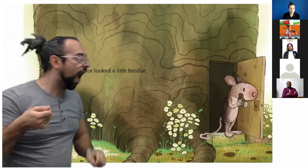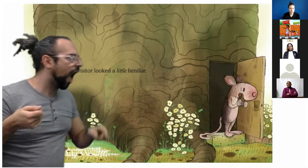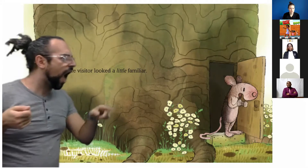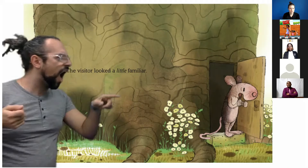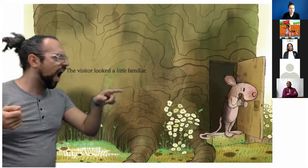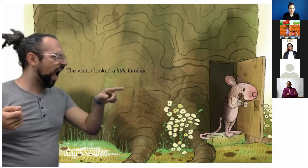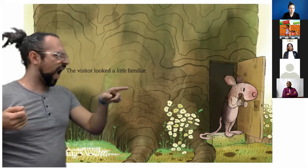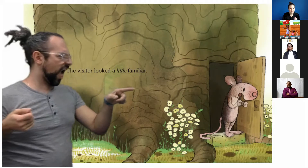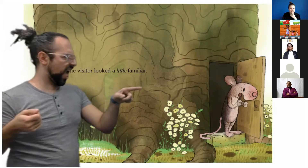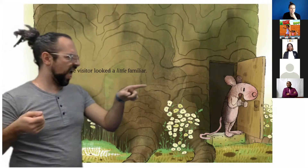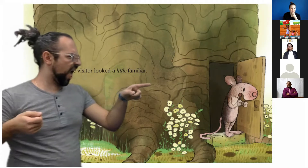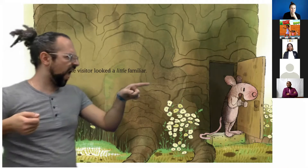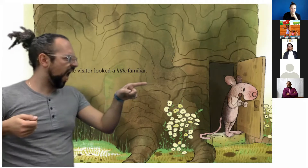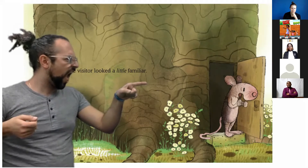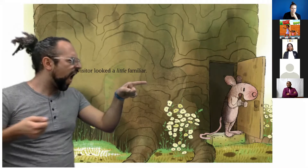Mouse opened the door.